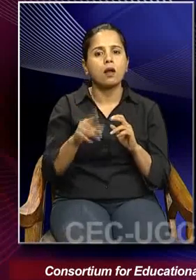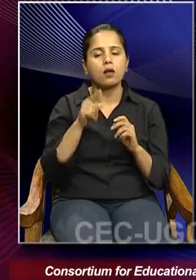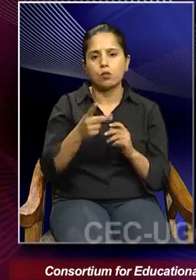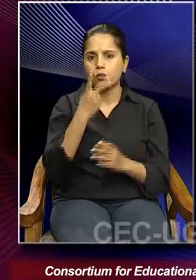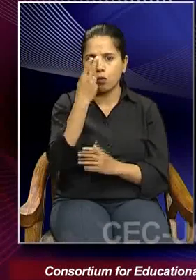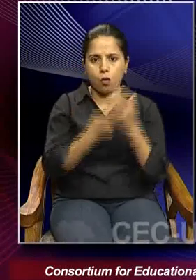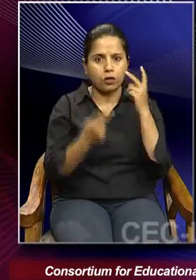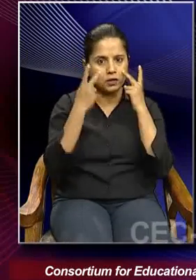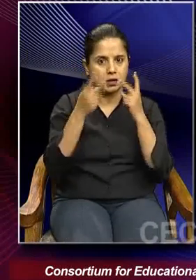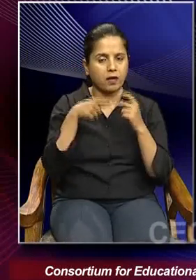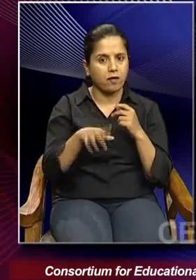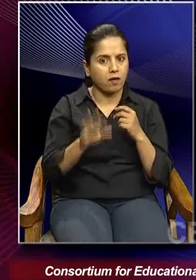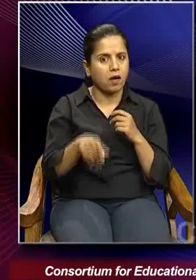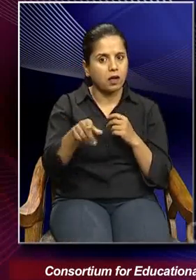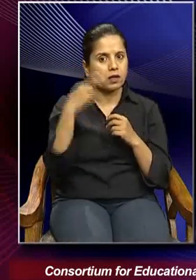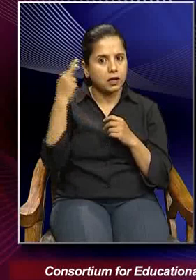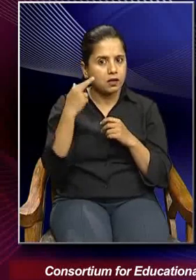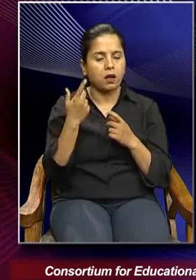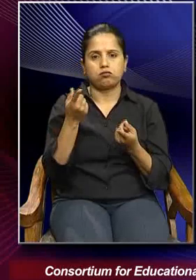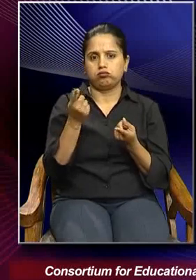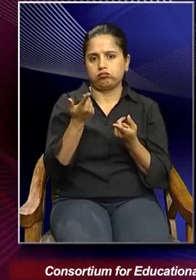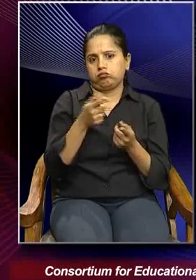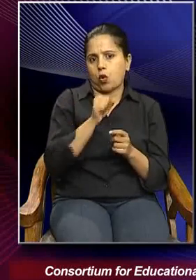both causes and effects,